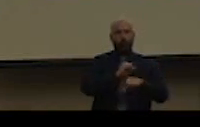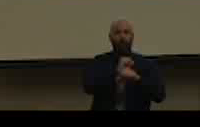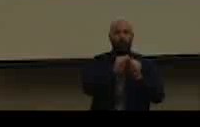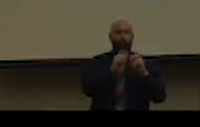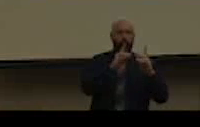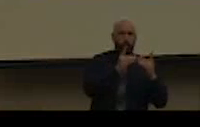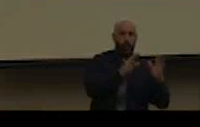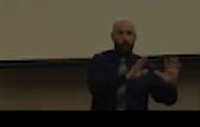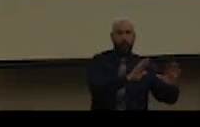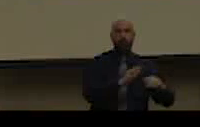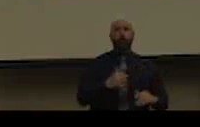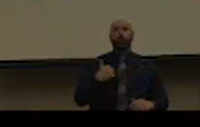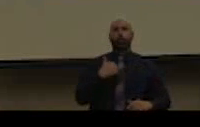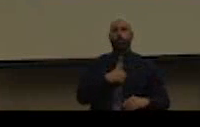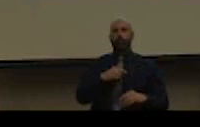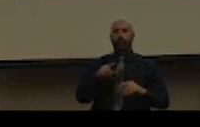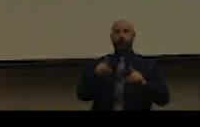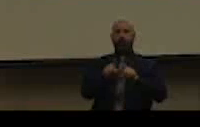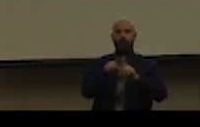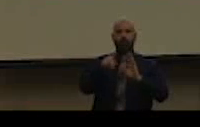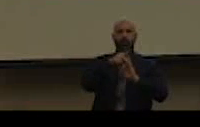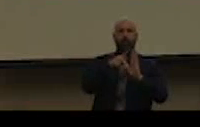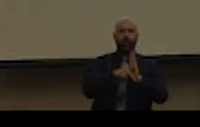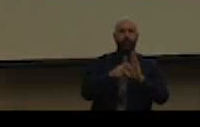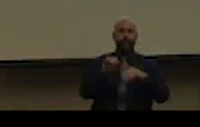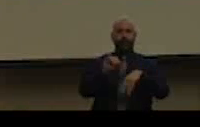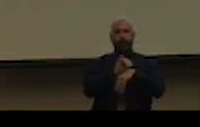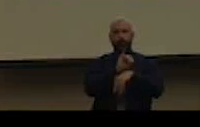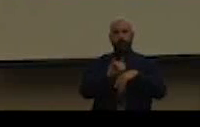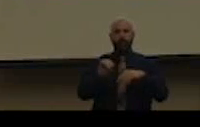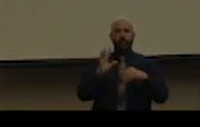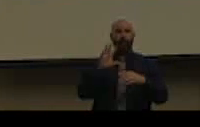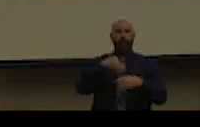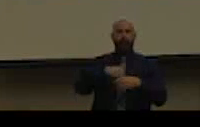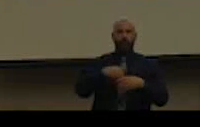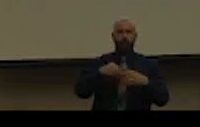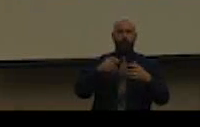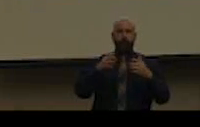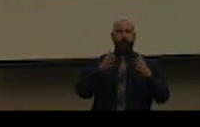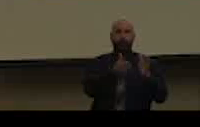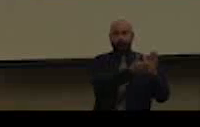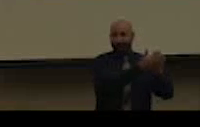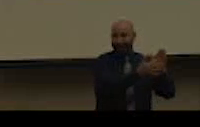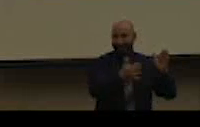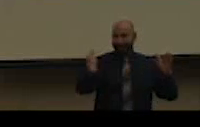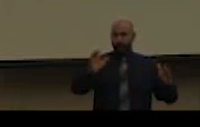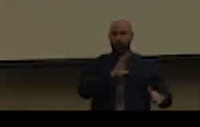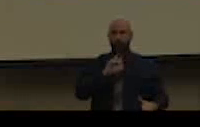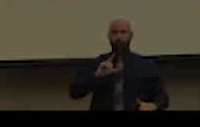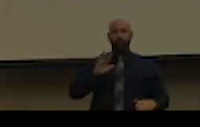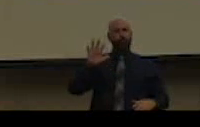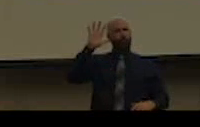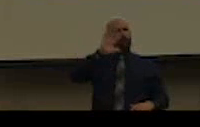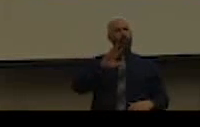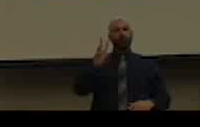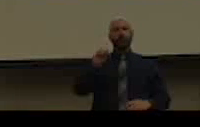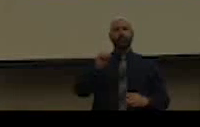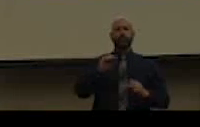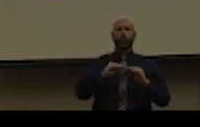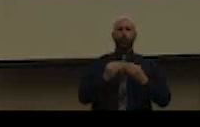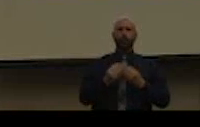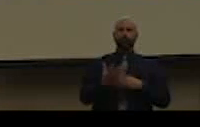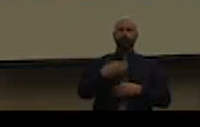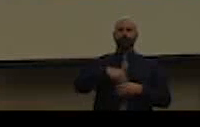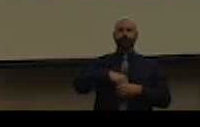of a broader coalition of nearly 60 organizations throughout the state, Ready Louisiana. And that